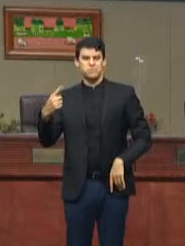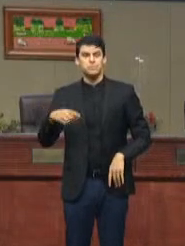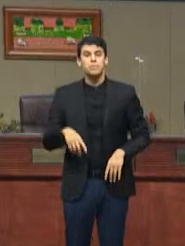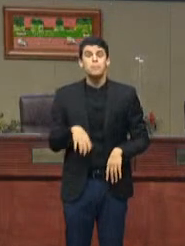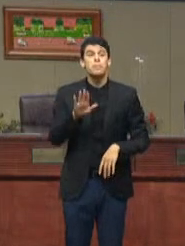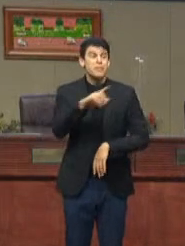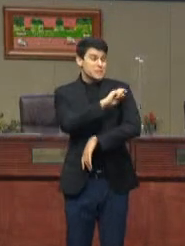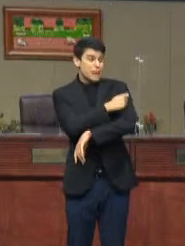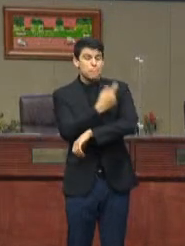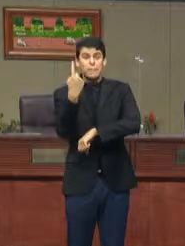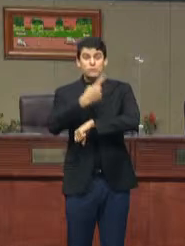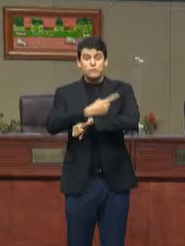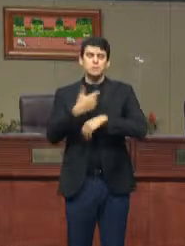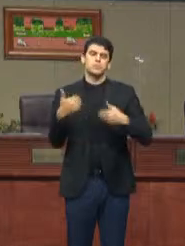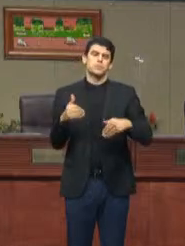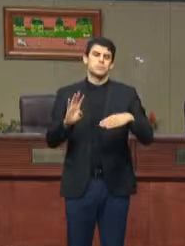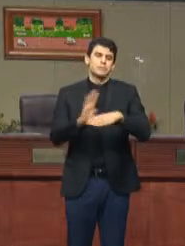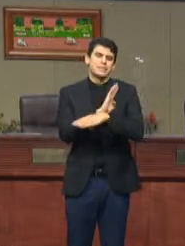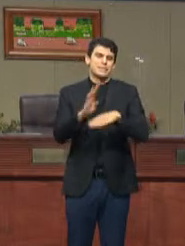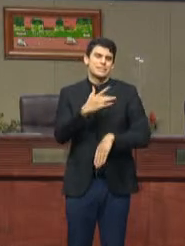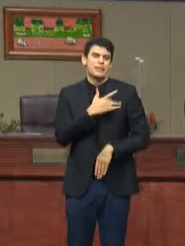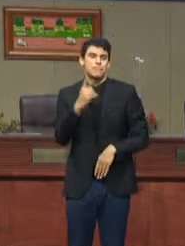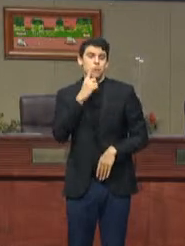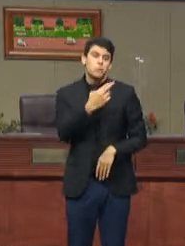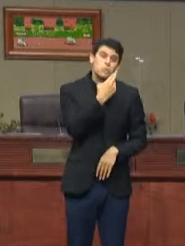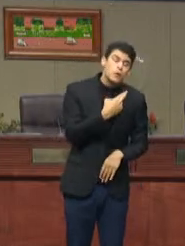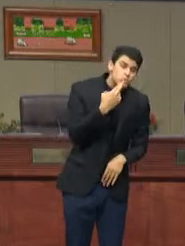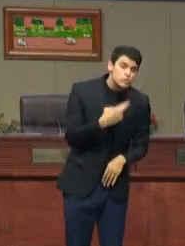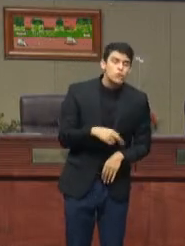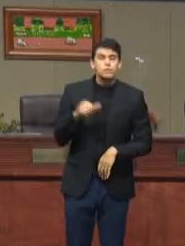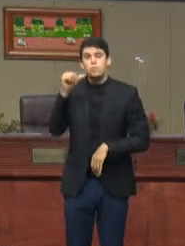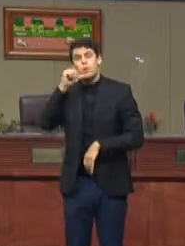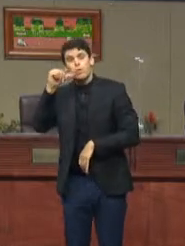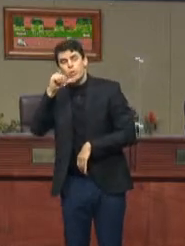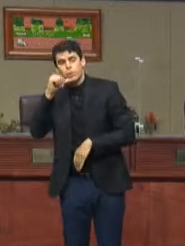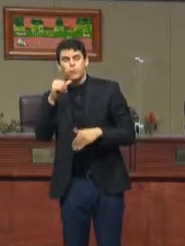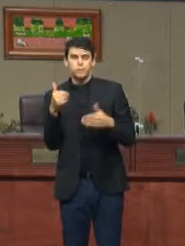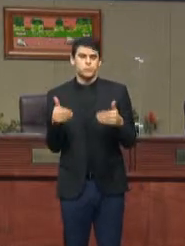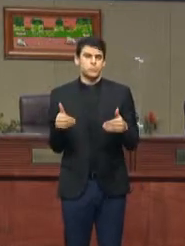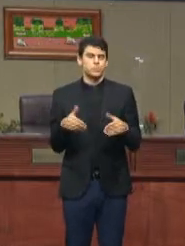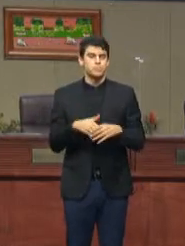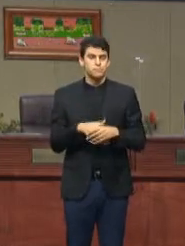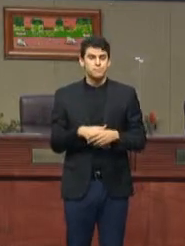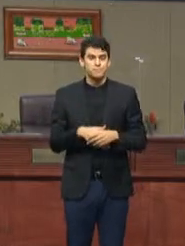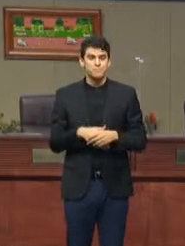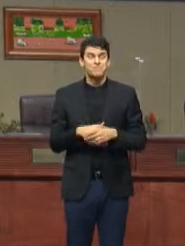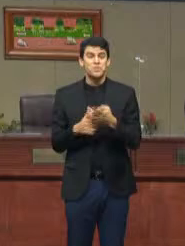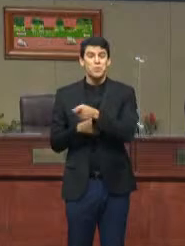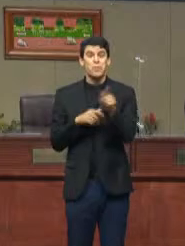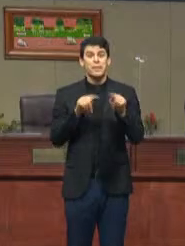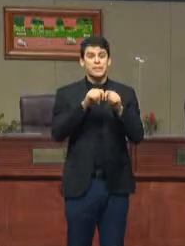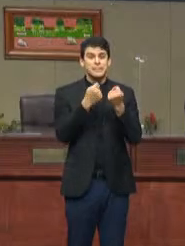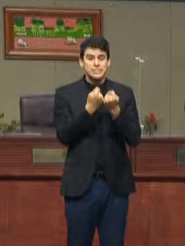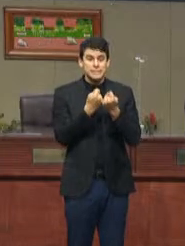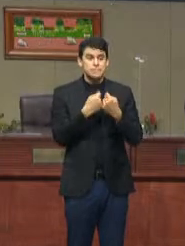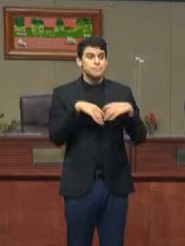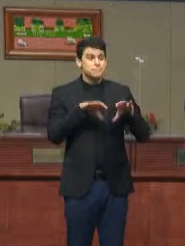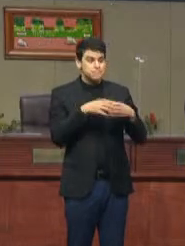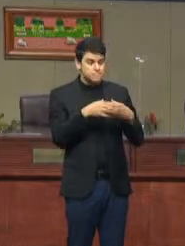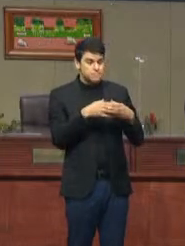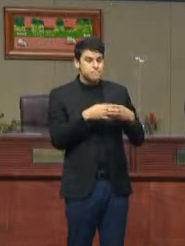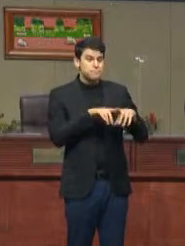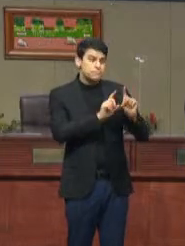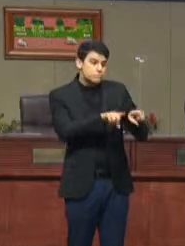busy time for bars and restaurants with large crowds. Our strike teams were happy to meet with bar and